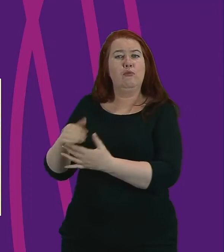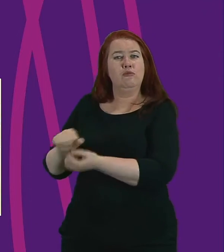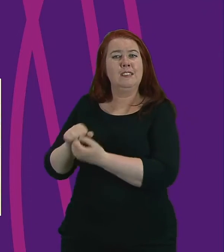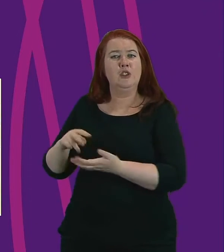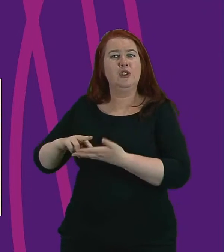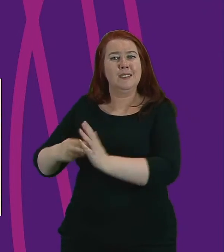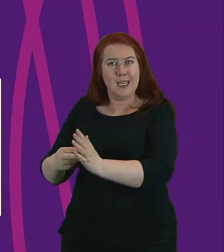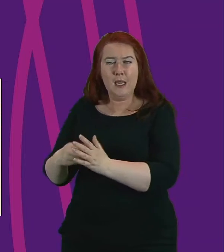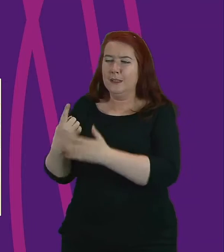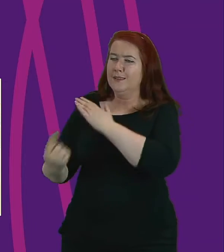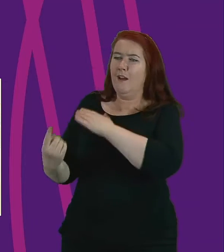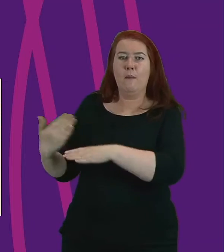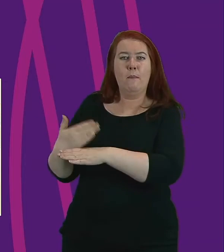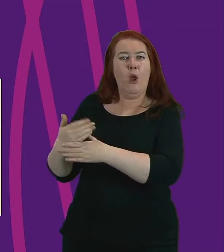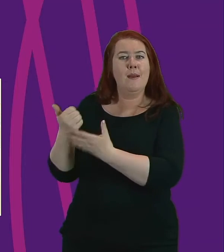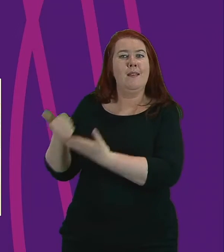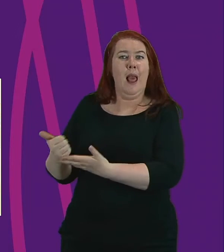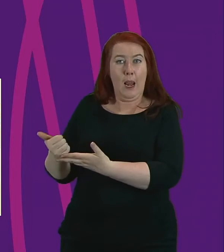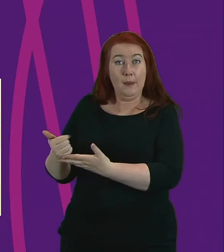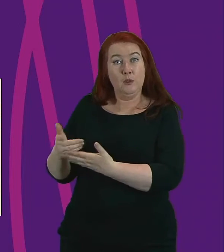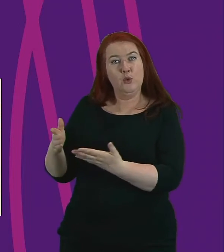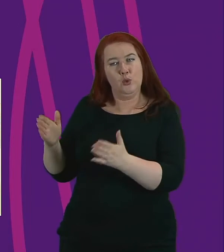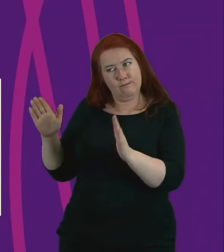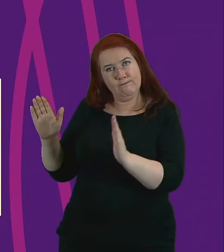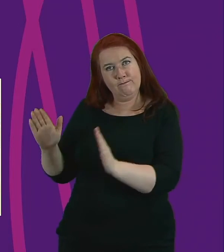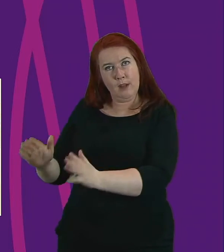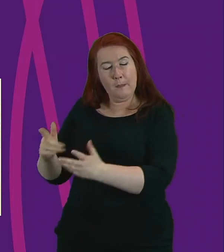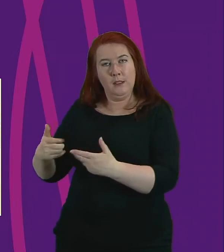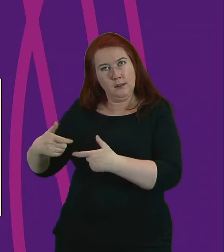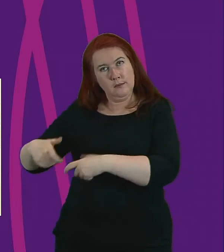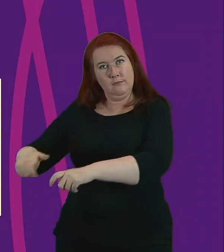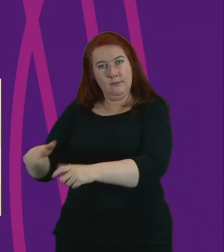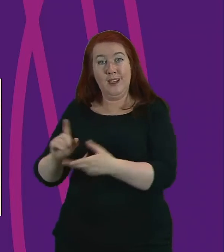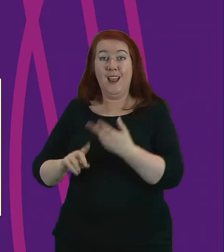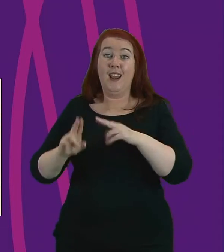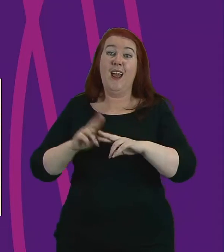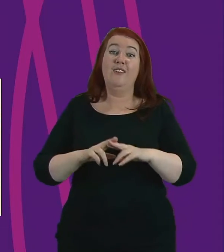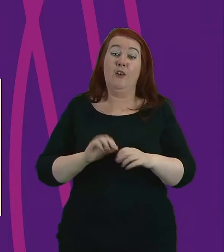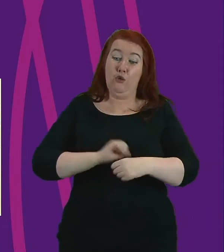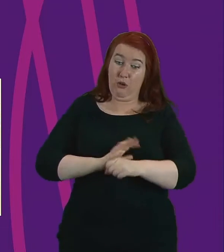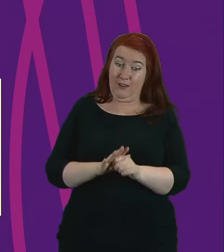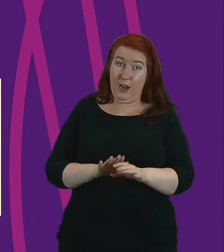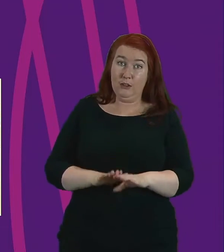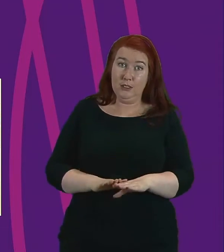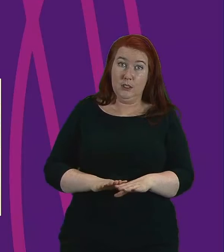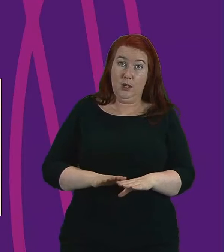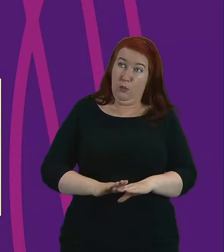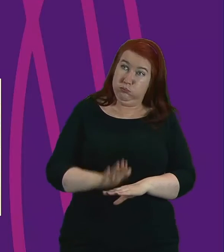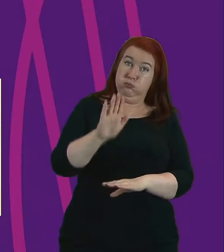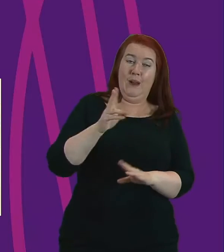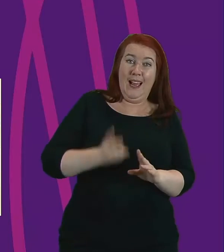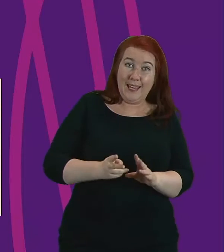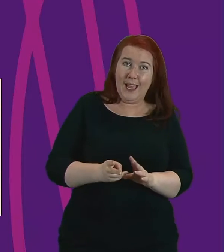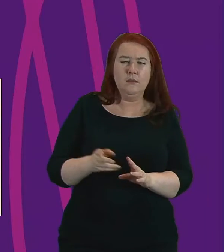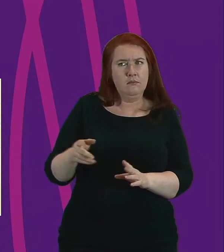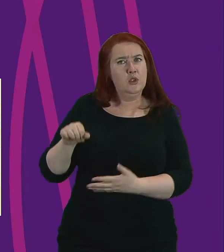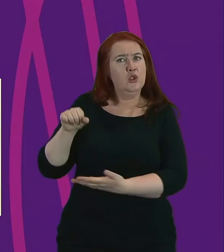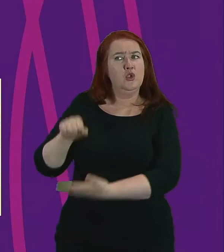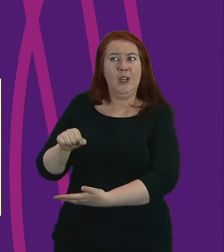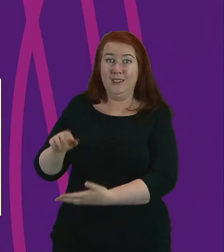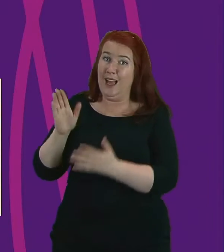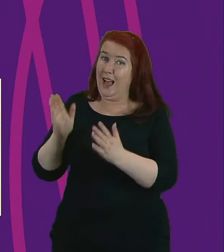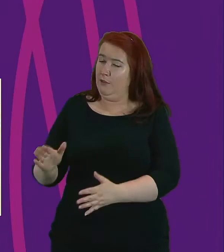schemes. And if there is a second wave of the virus, the Chancellor needs to stand ready with a